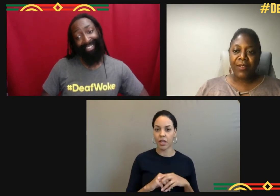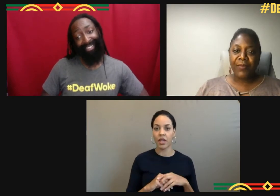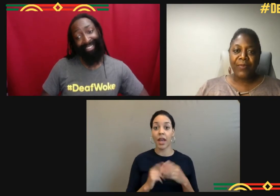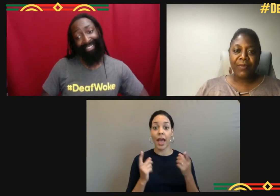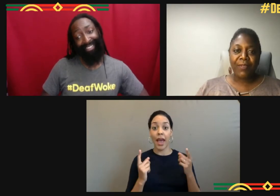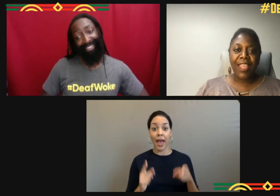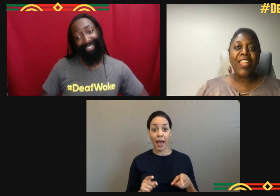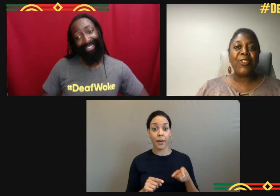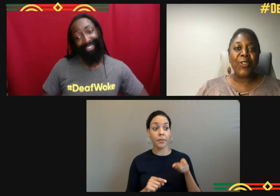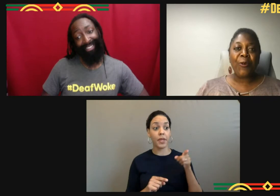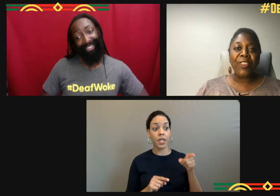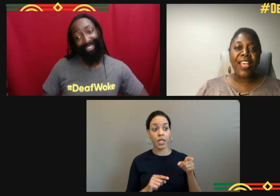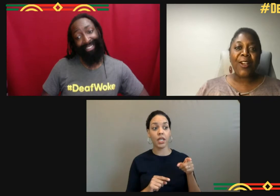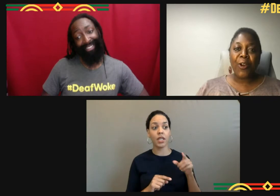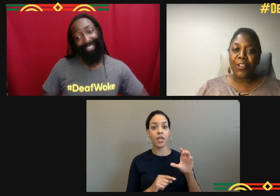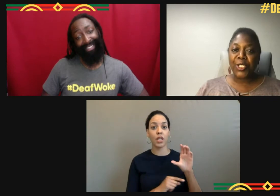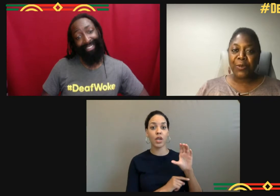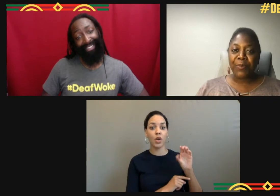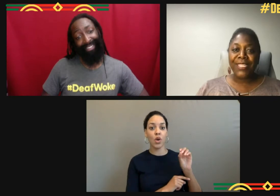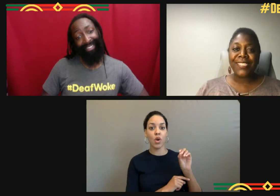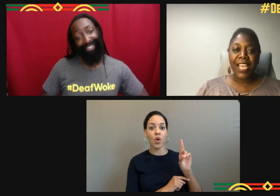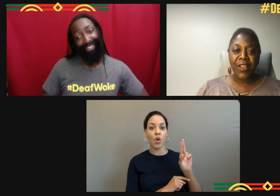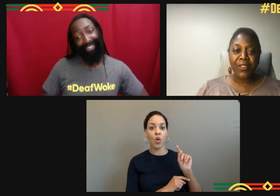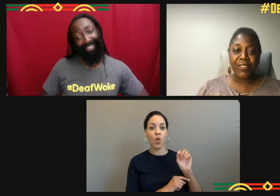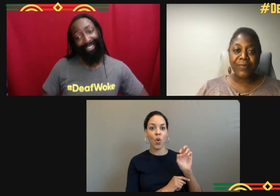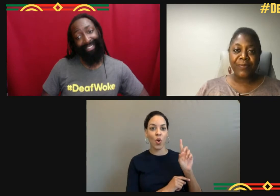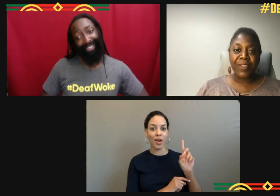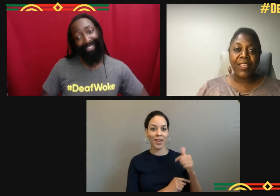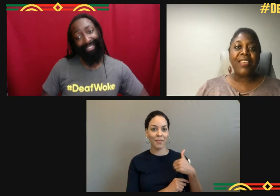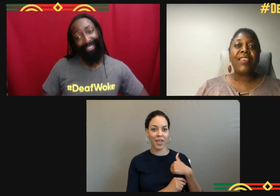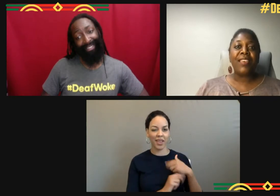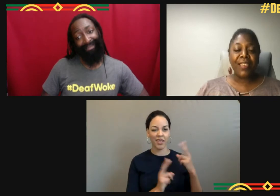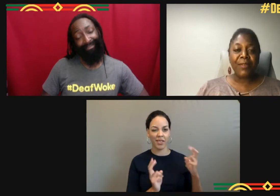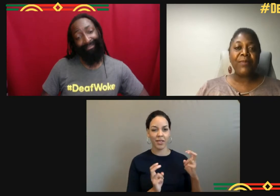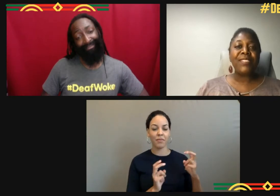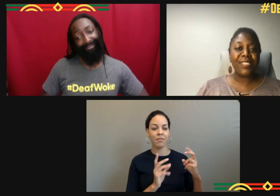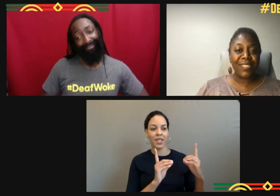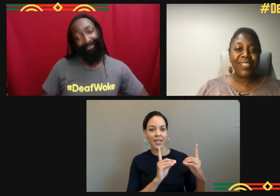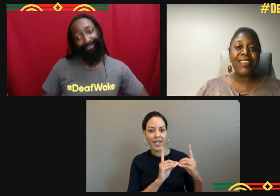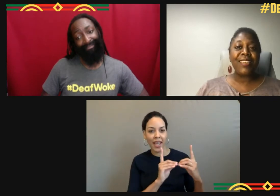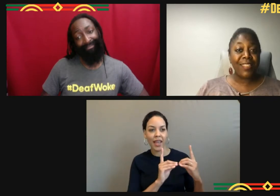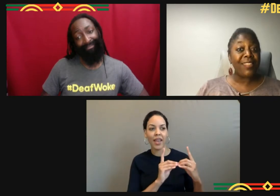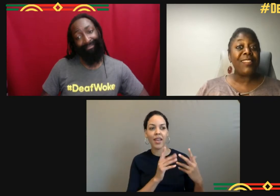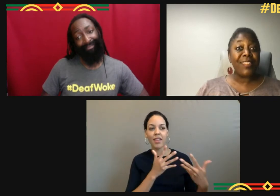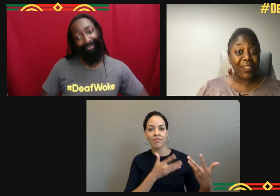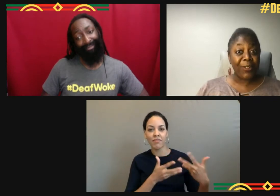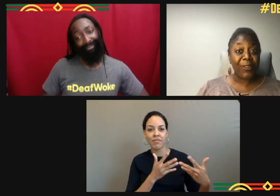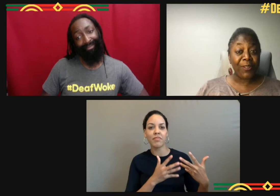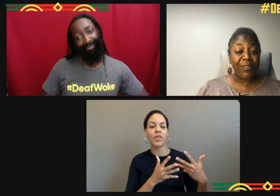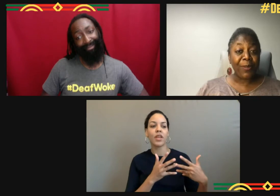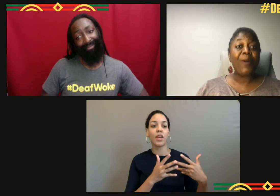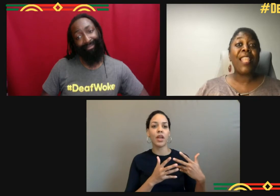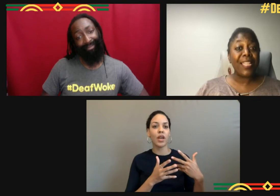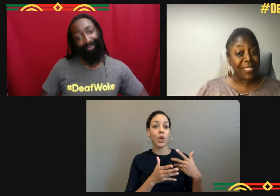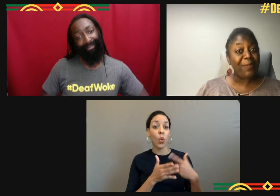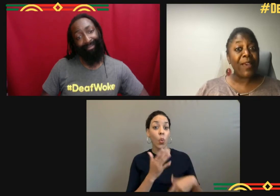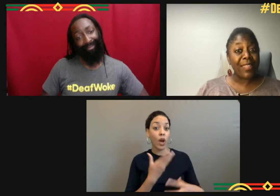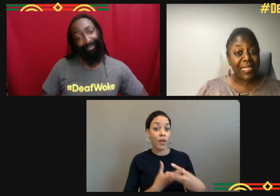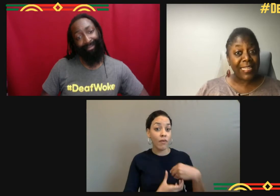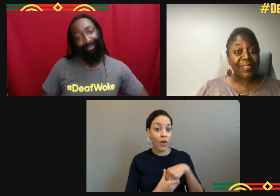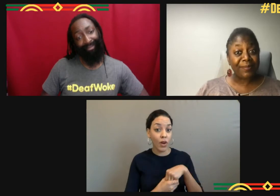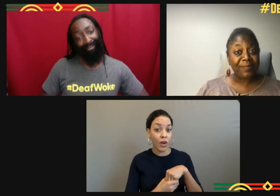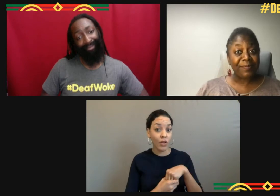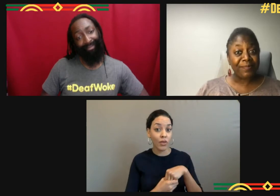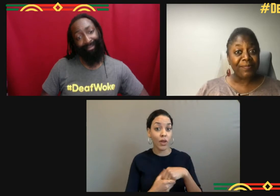courted me. And you know what that courtship entailed? Him sitting in the theater while I did